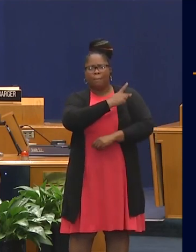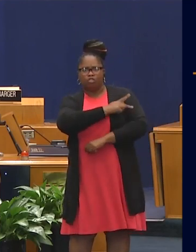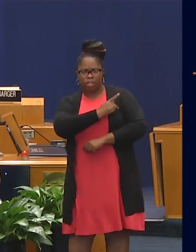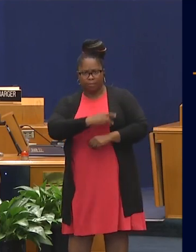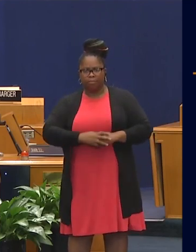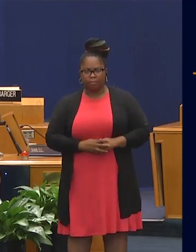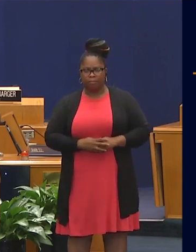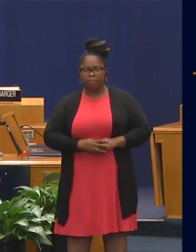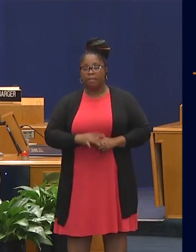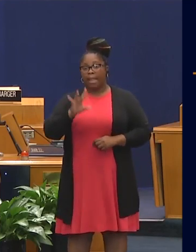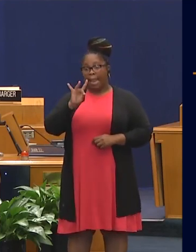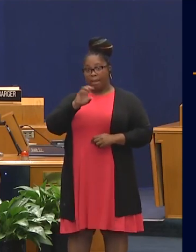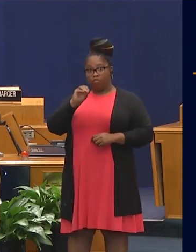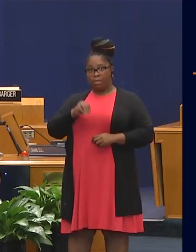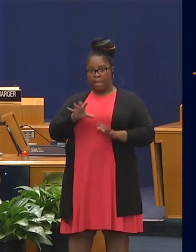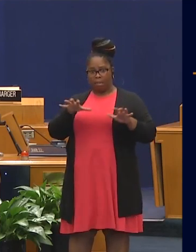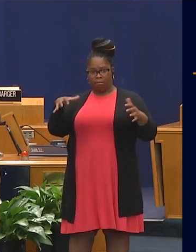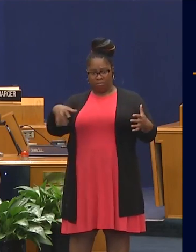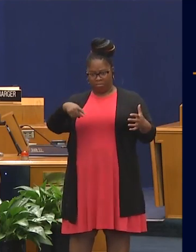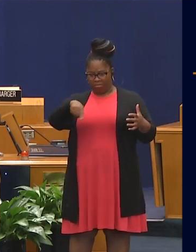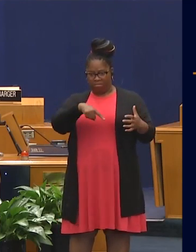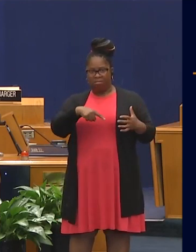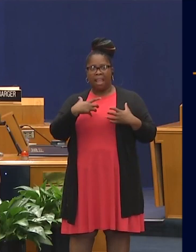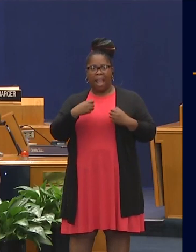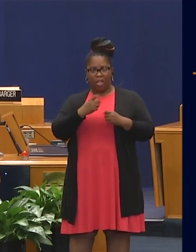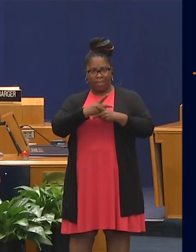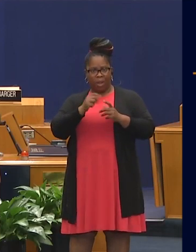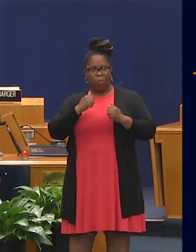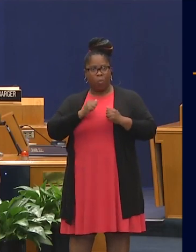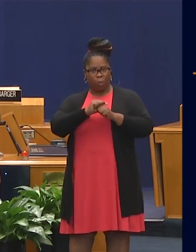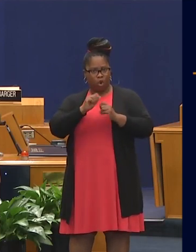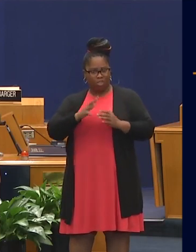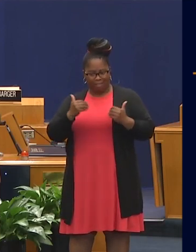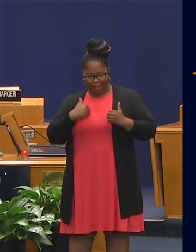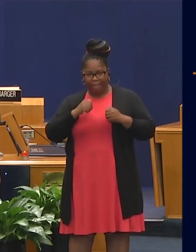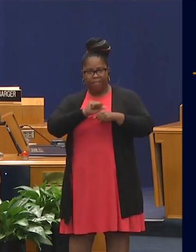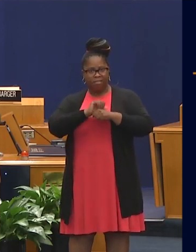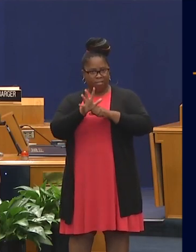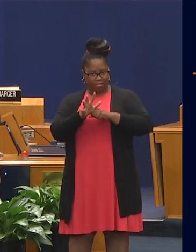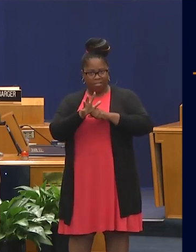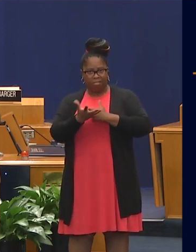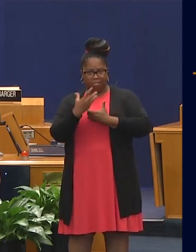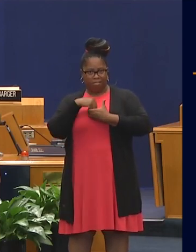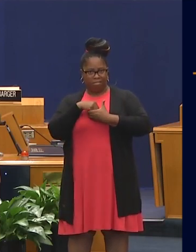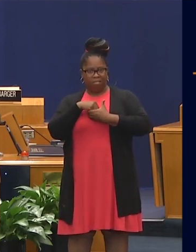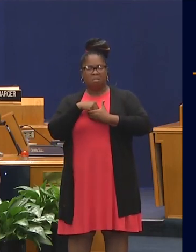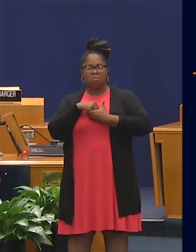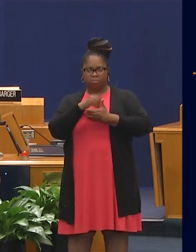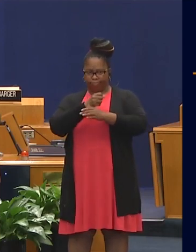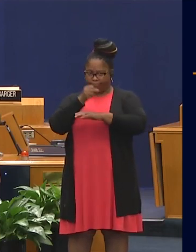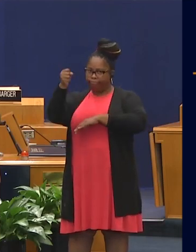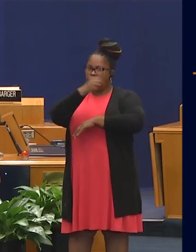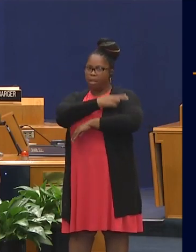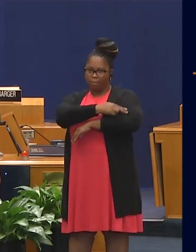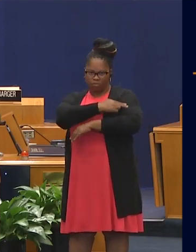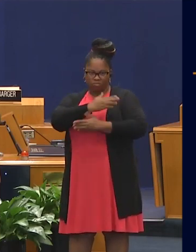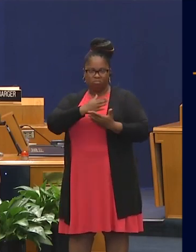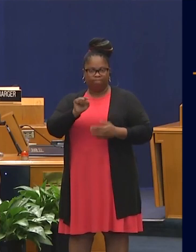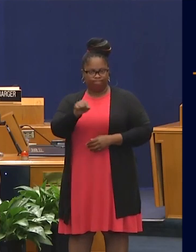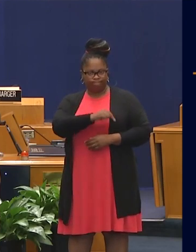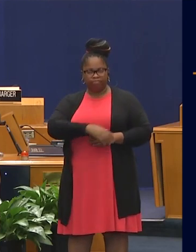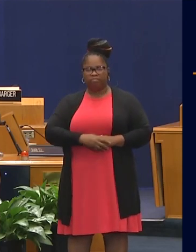8% of healthcare workers who have reported a positive test for COVID-19 have at some point been hospitalized. And I'm